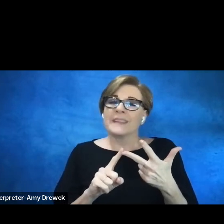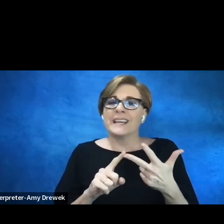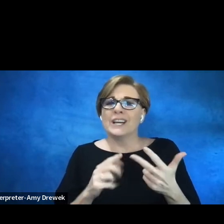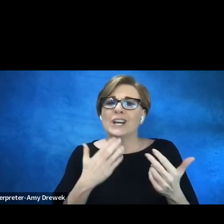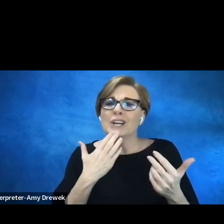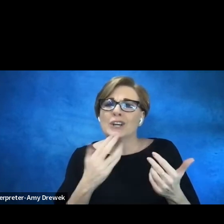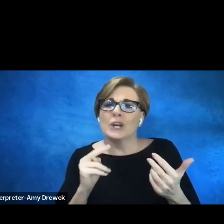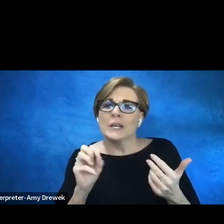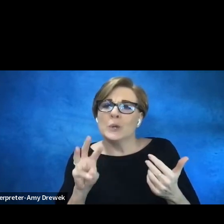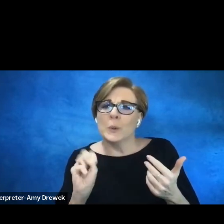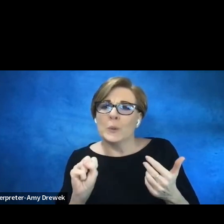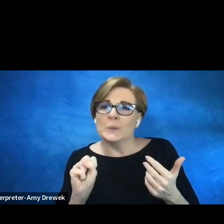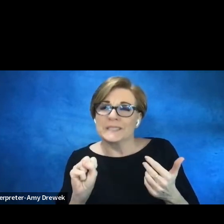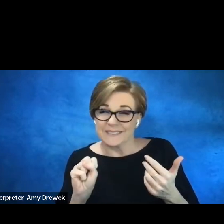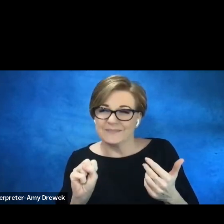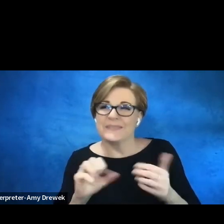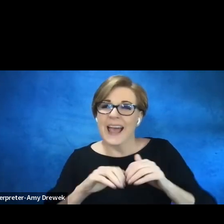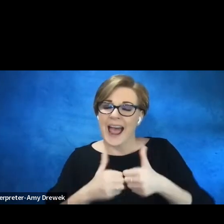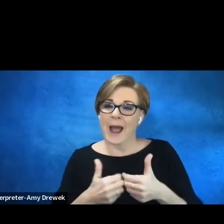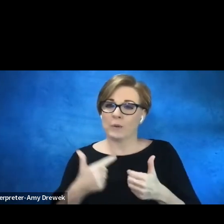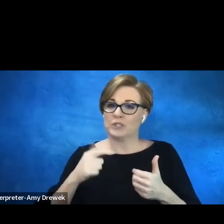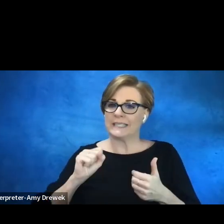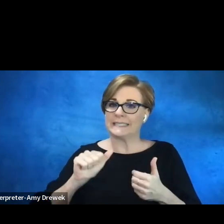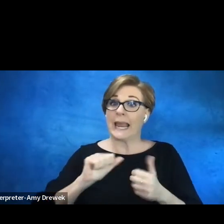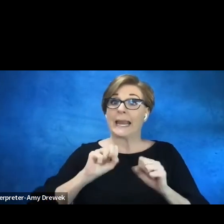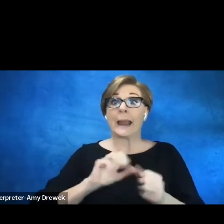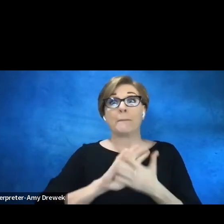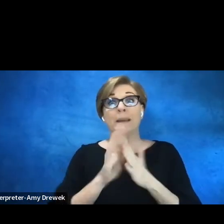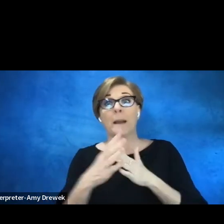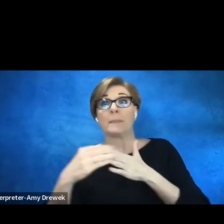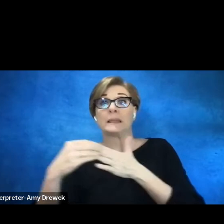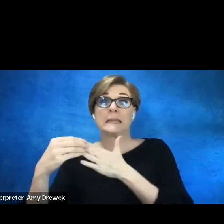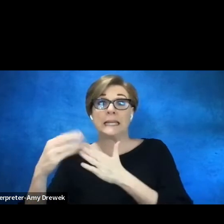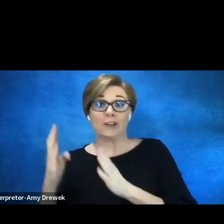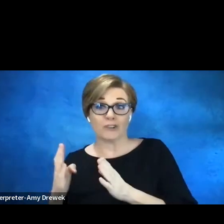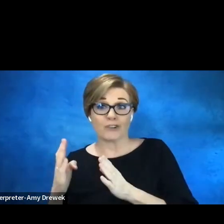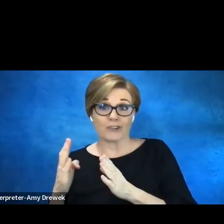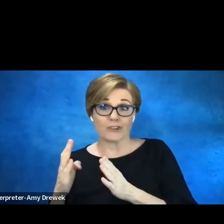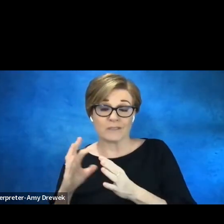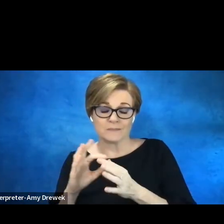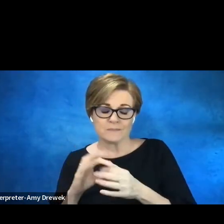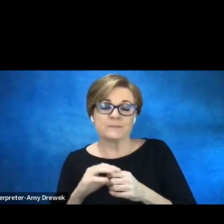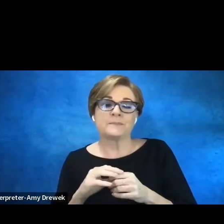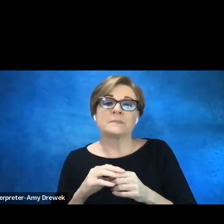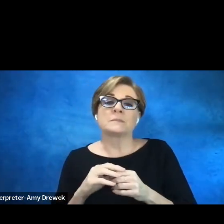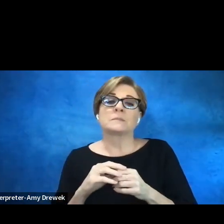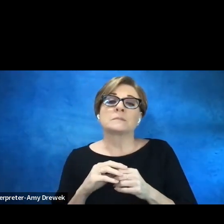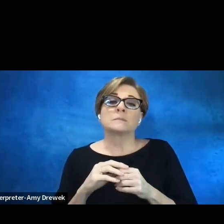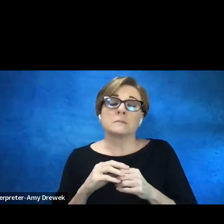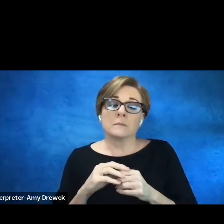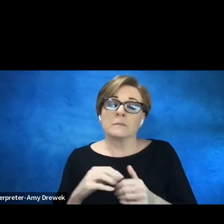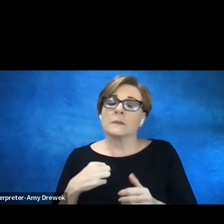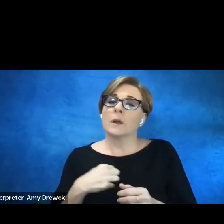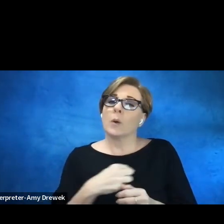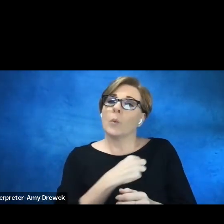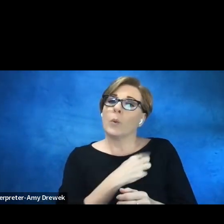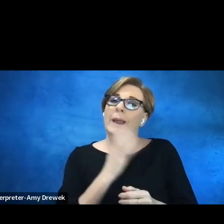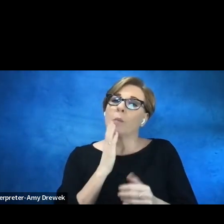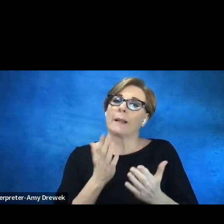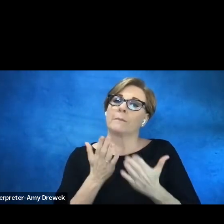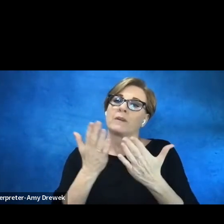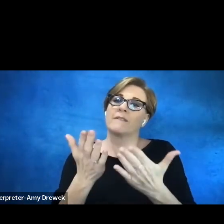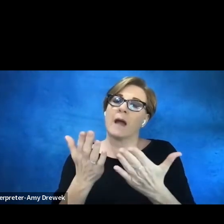in how GSA can lead the way. We are going to be providing accessible